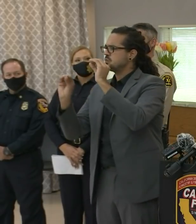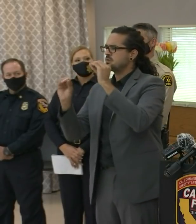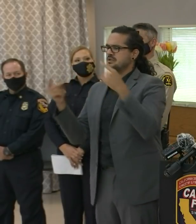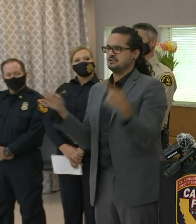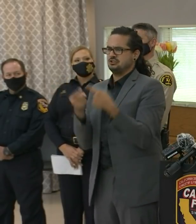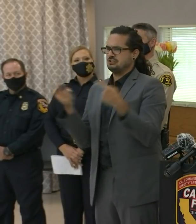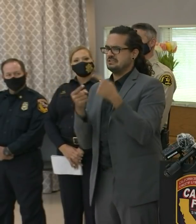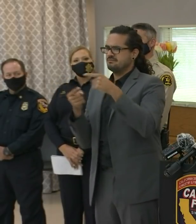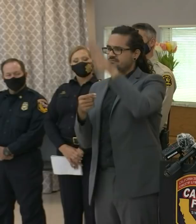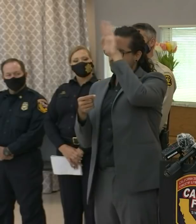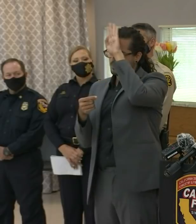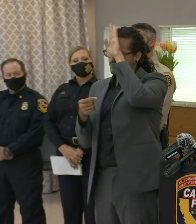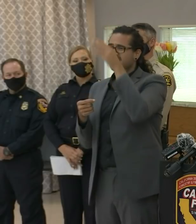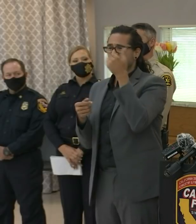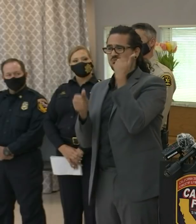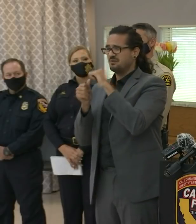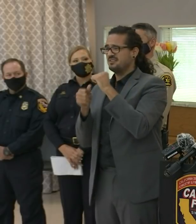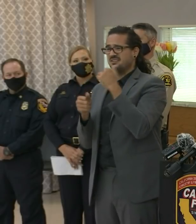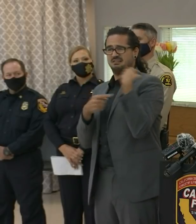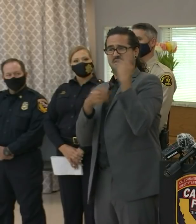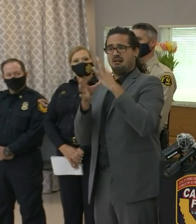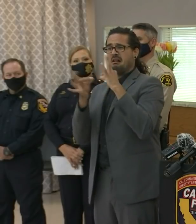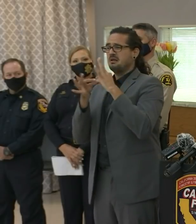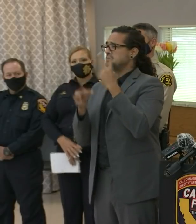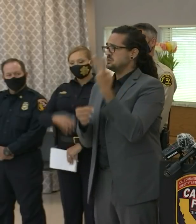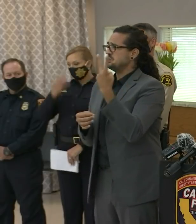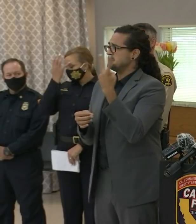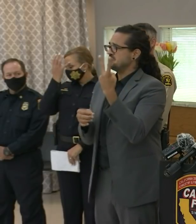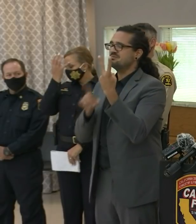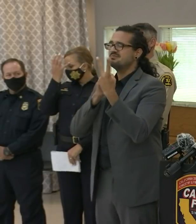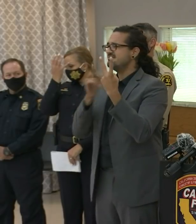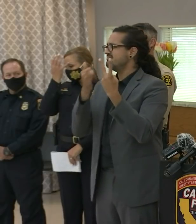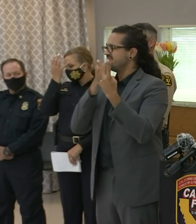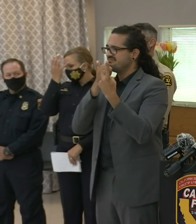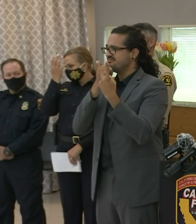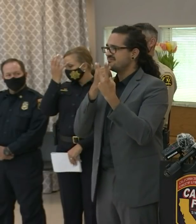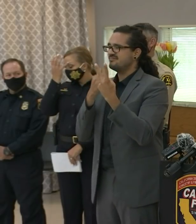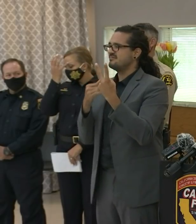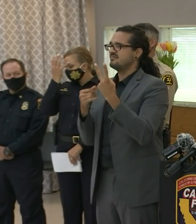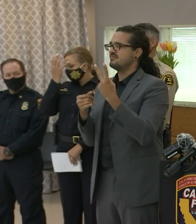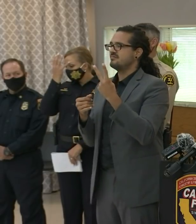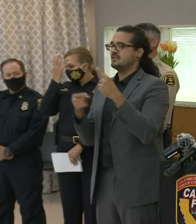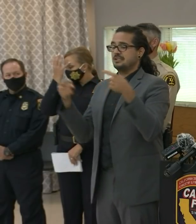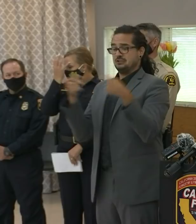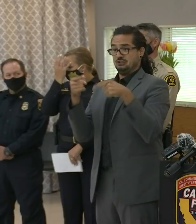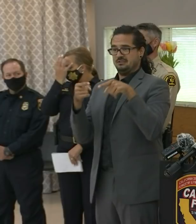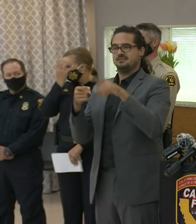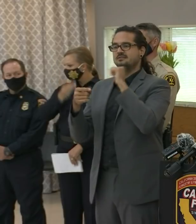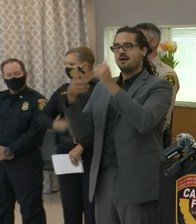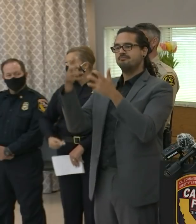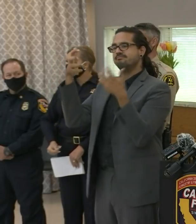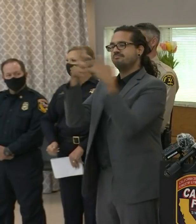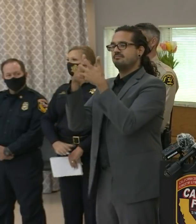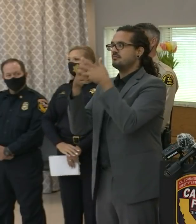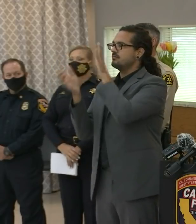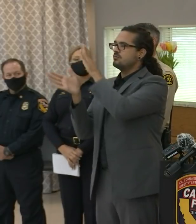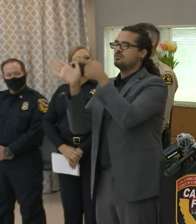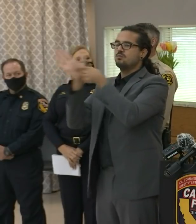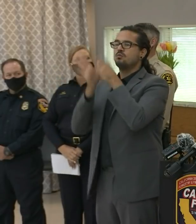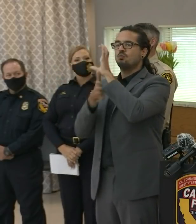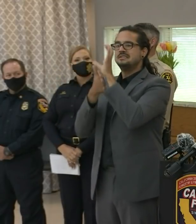reflecting 2 up until this point. That is strictly because the injuries don't meet the reporting requirements to